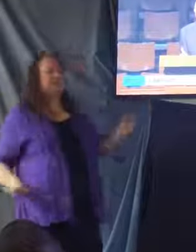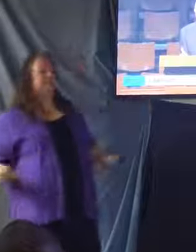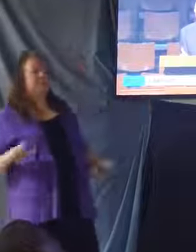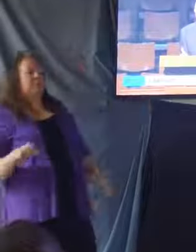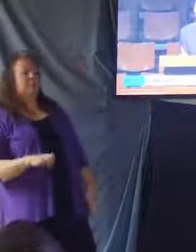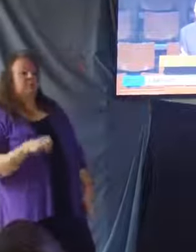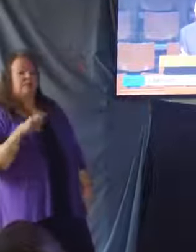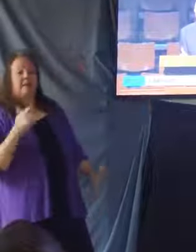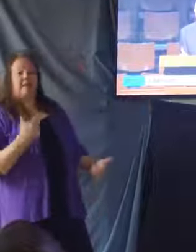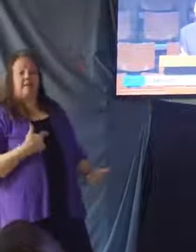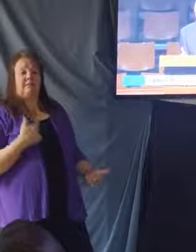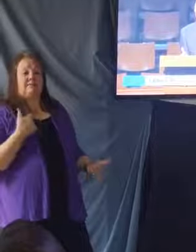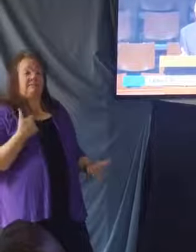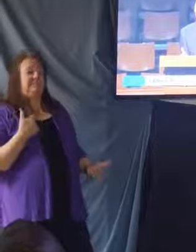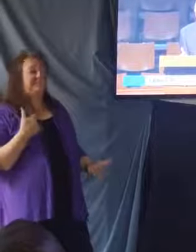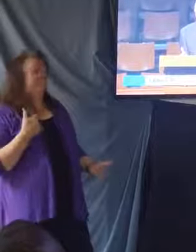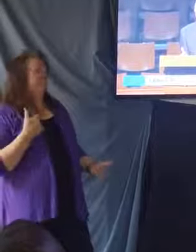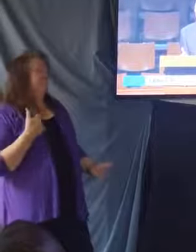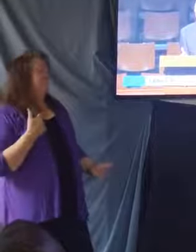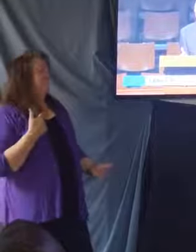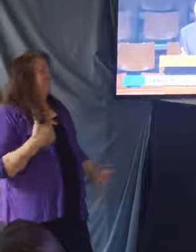pride,